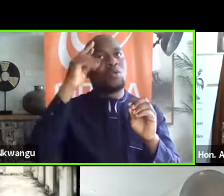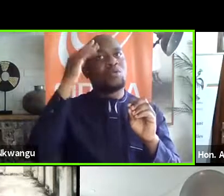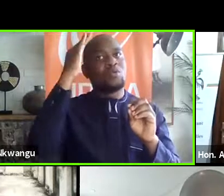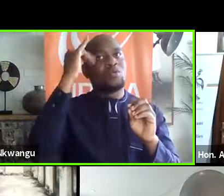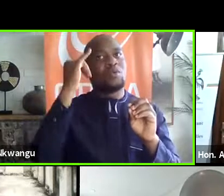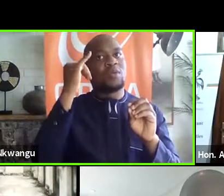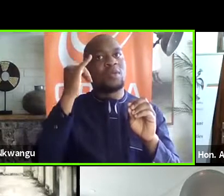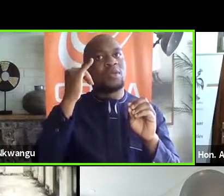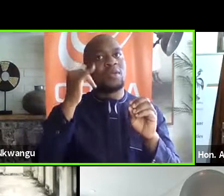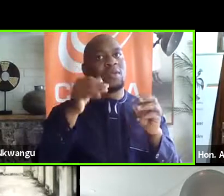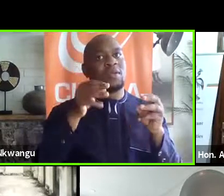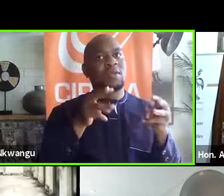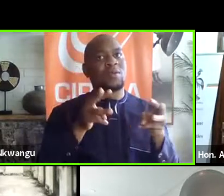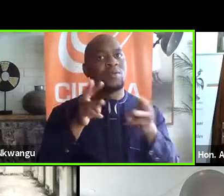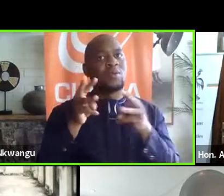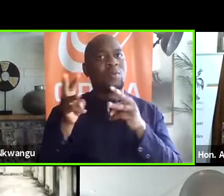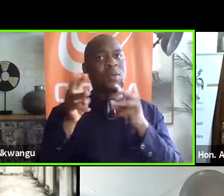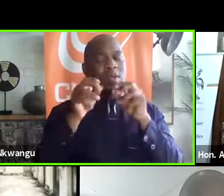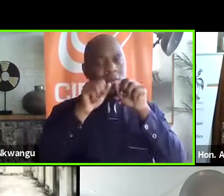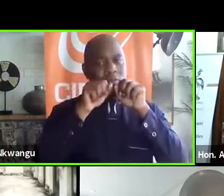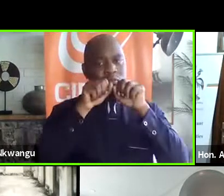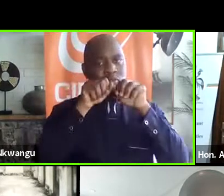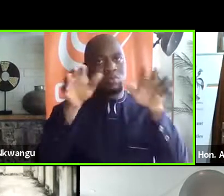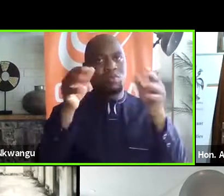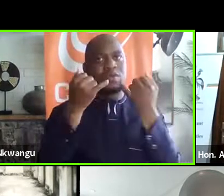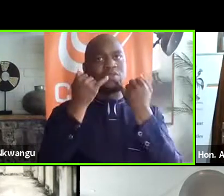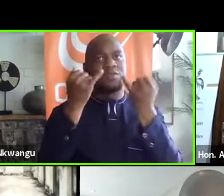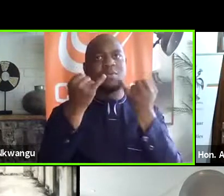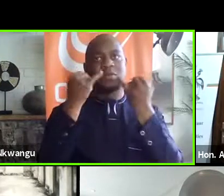right? The reason why I'm saying this is that